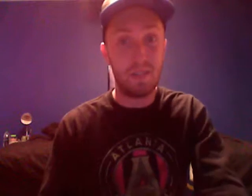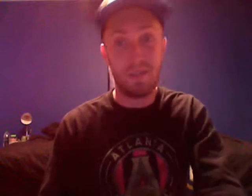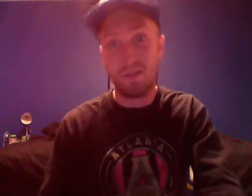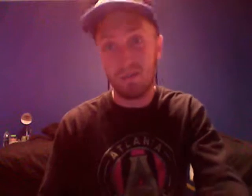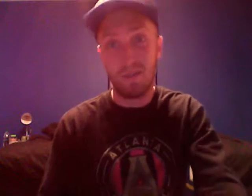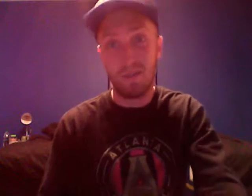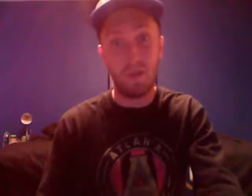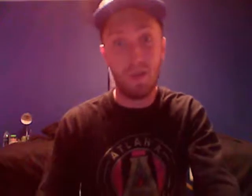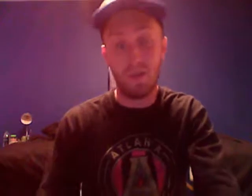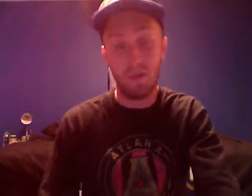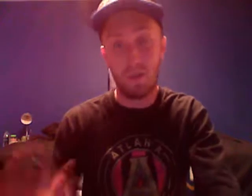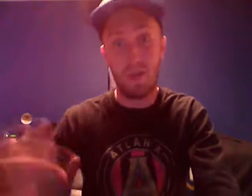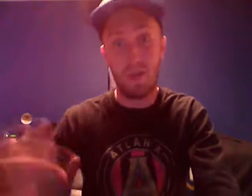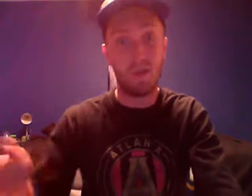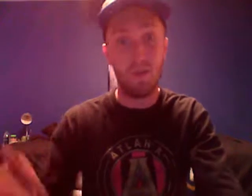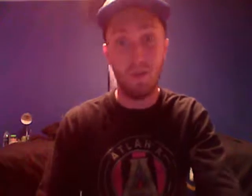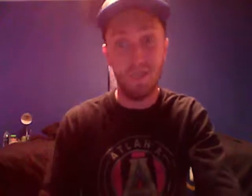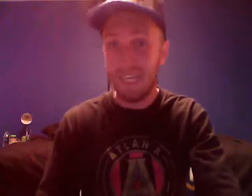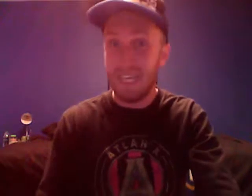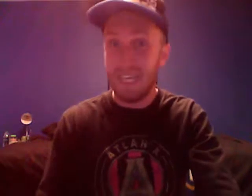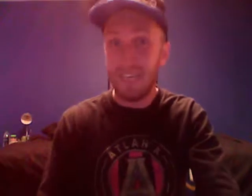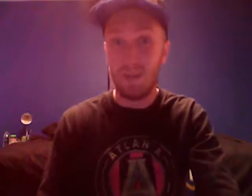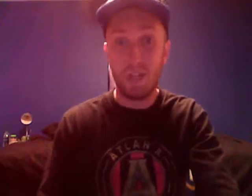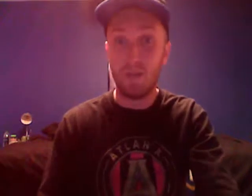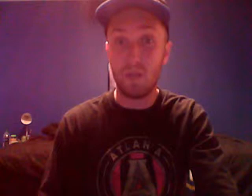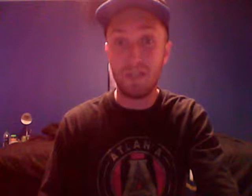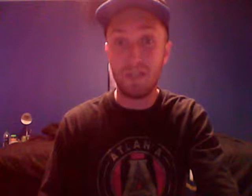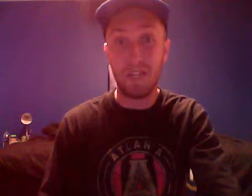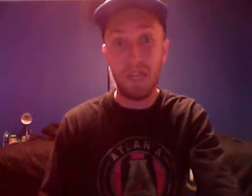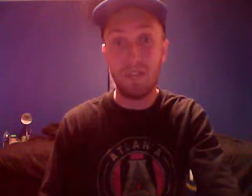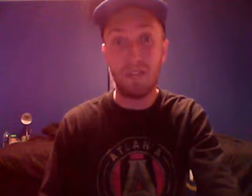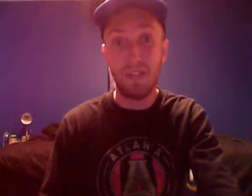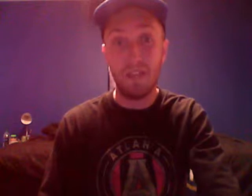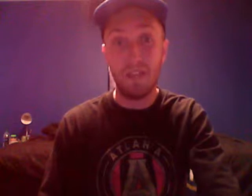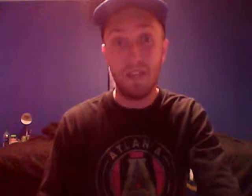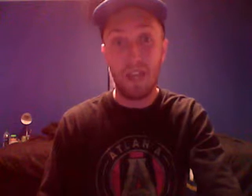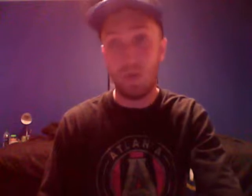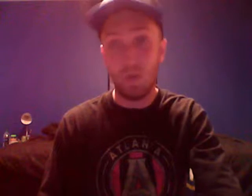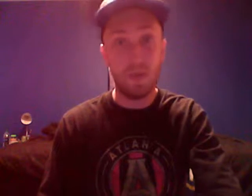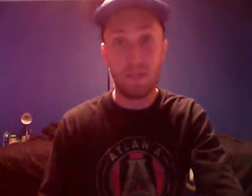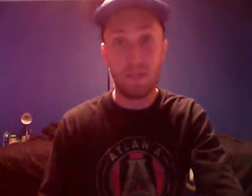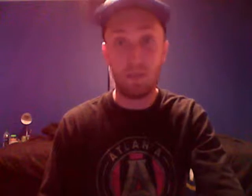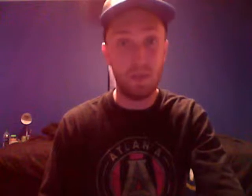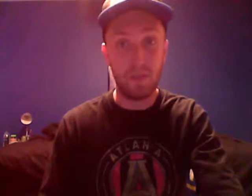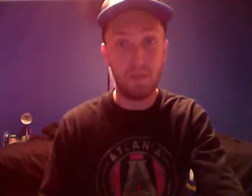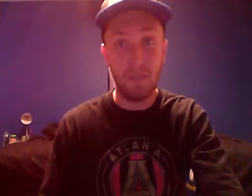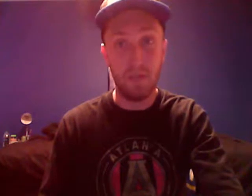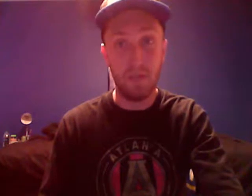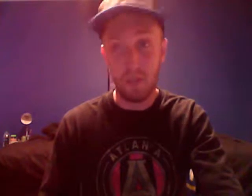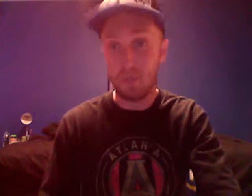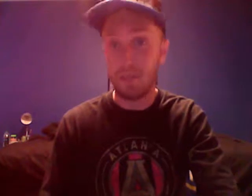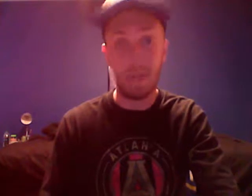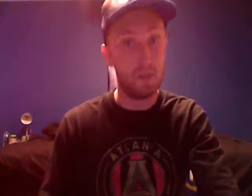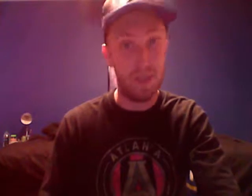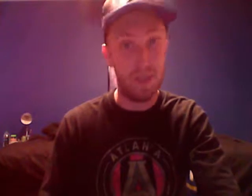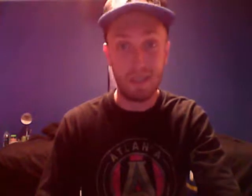because, you know, I don't want to call out Carmona, but there are times when he's kind of lazy, and you don't want that from your defensive mid. Laurentiewicz today was not